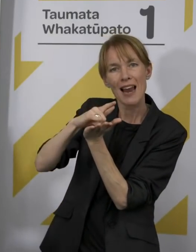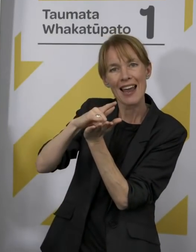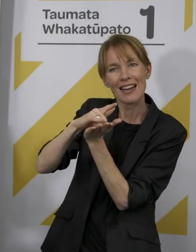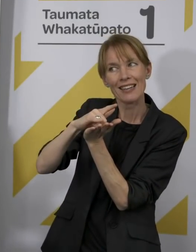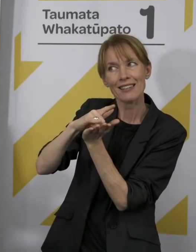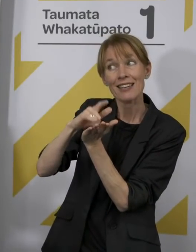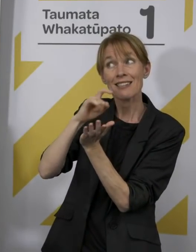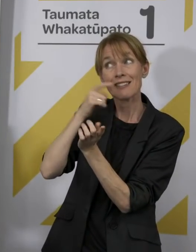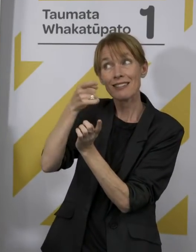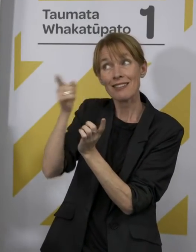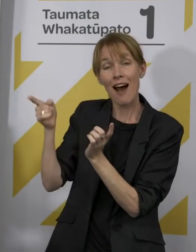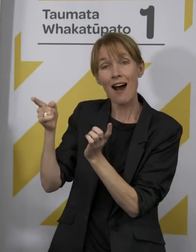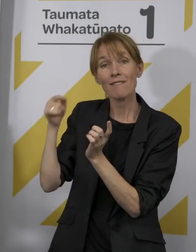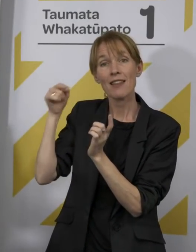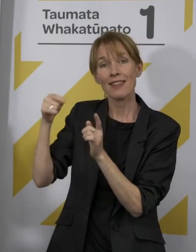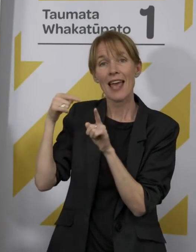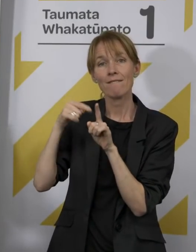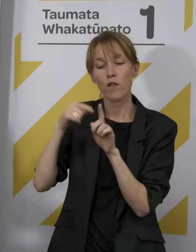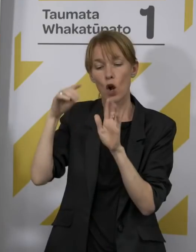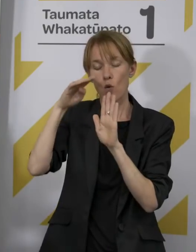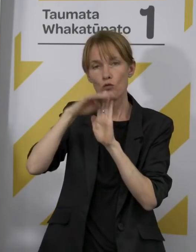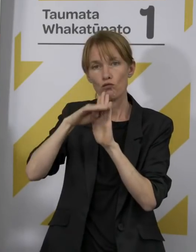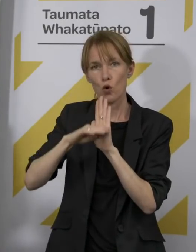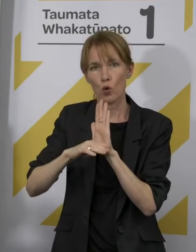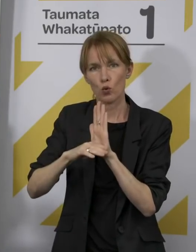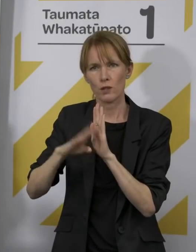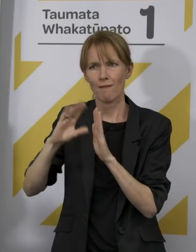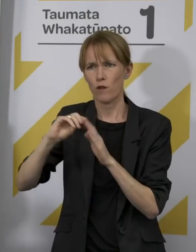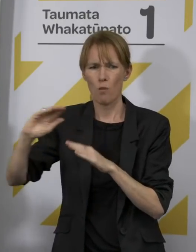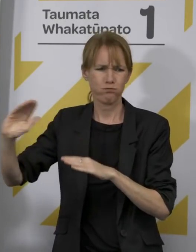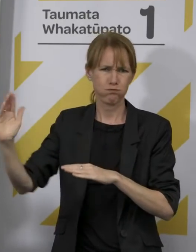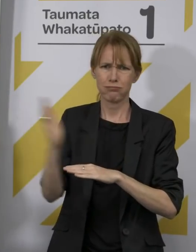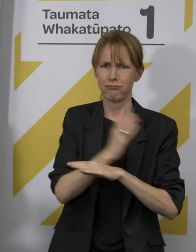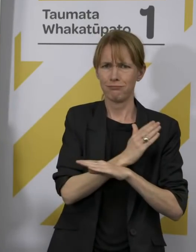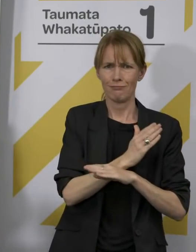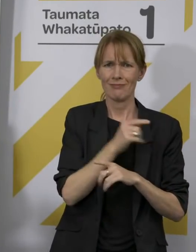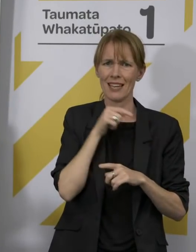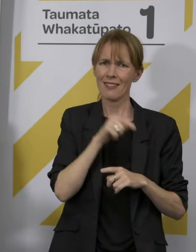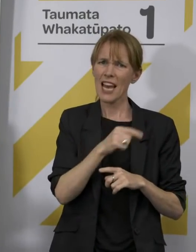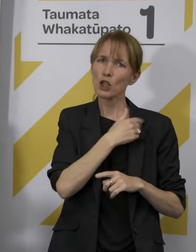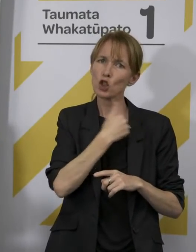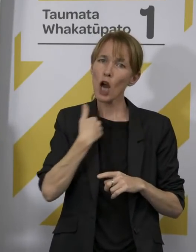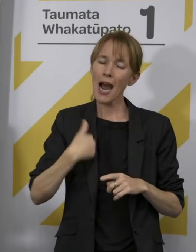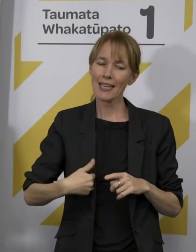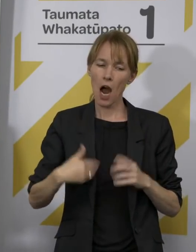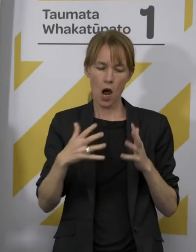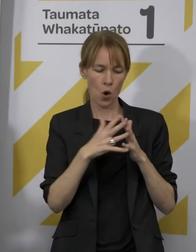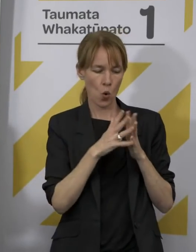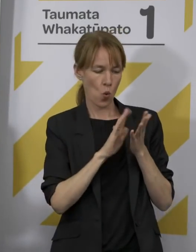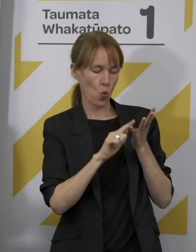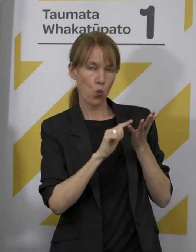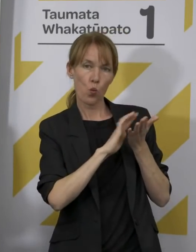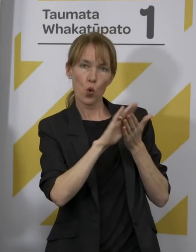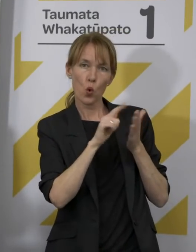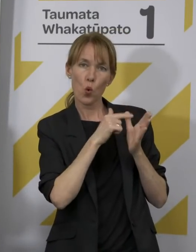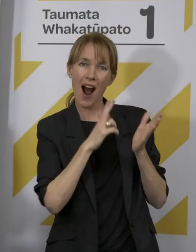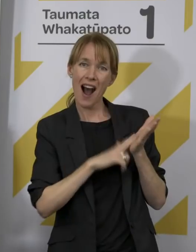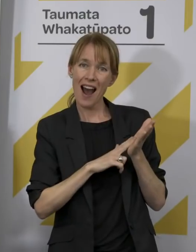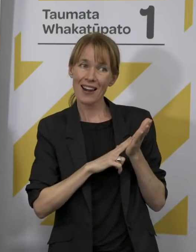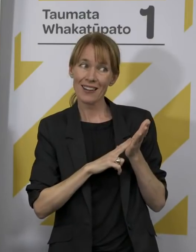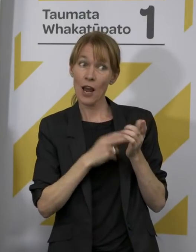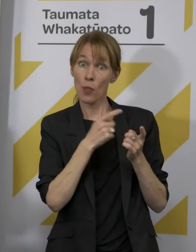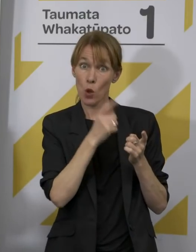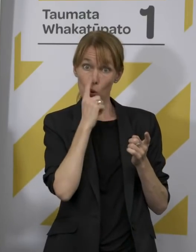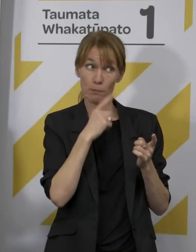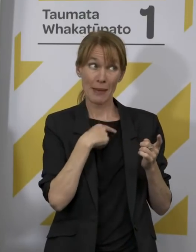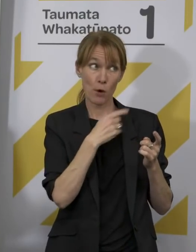ones we agreed and developed and agreed for that very first evacuation flight out of Wuhan. So the same use of masks and